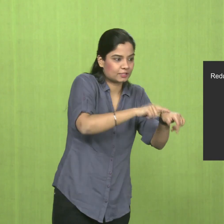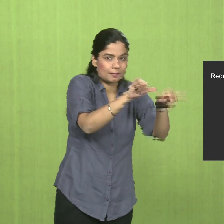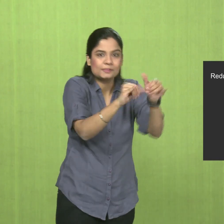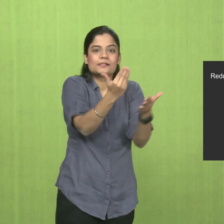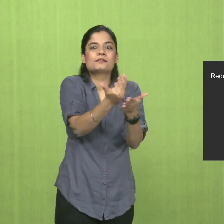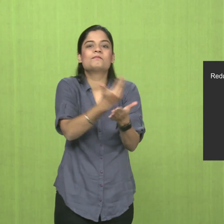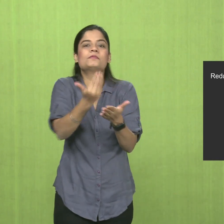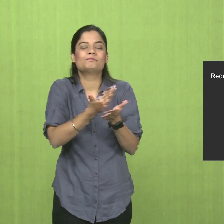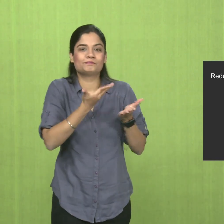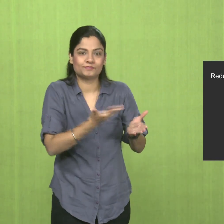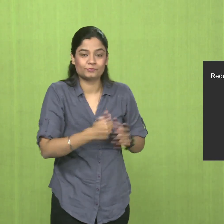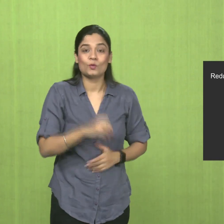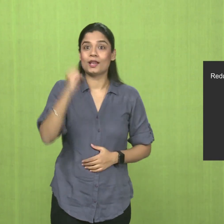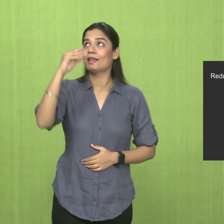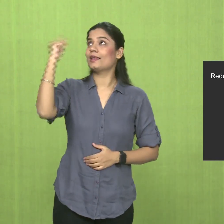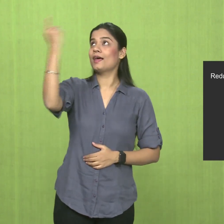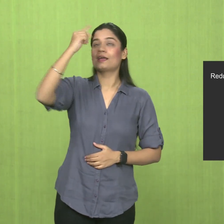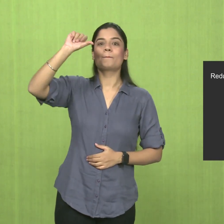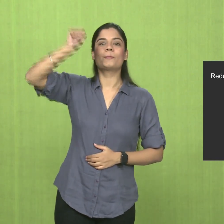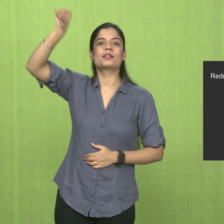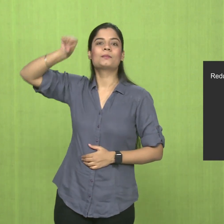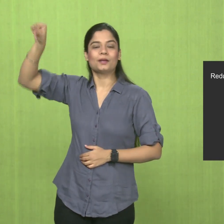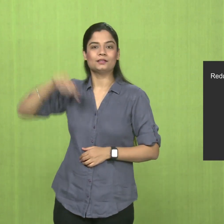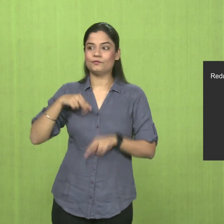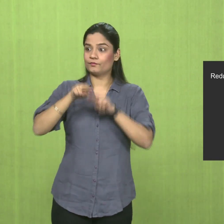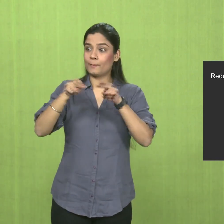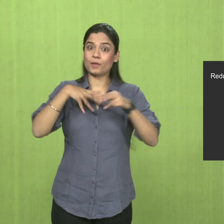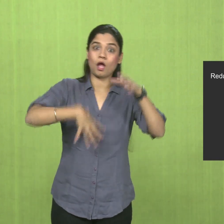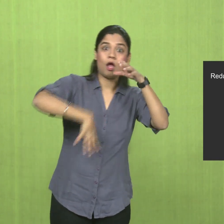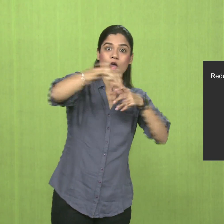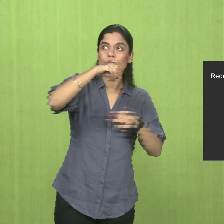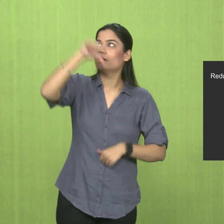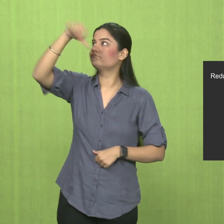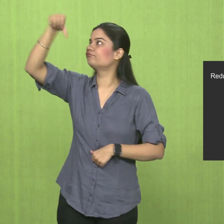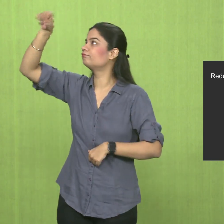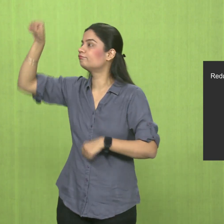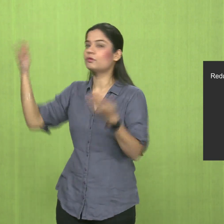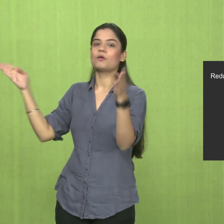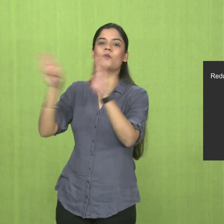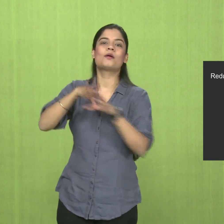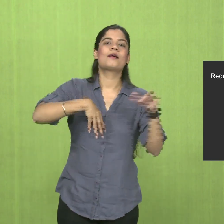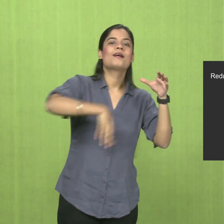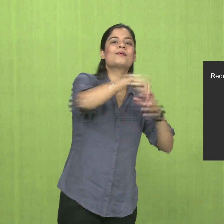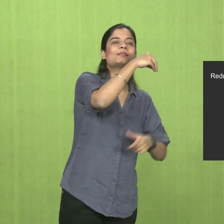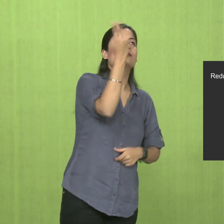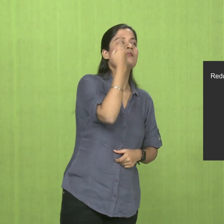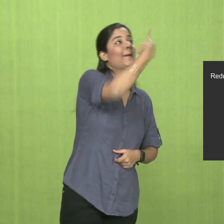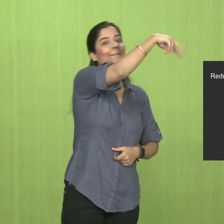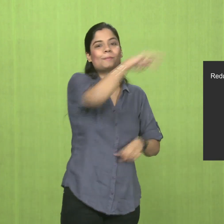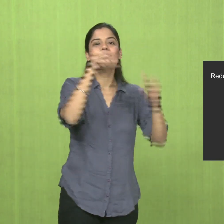to always reduce the usage of resources. If you're not using electricity, you're going out, turn off all the electricity, and when